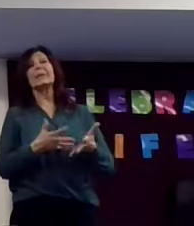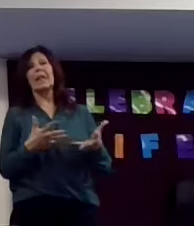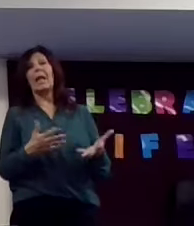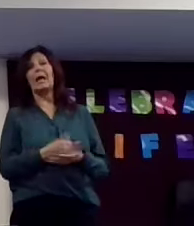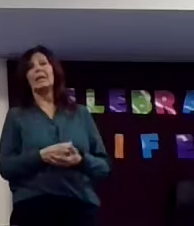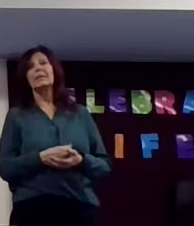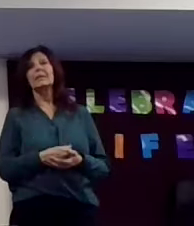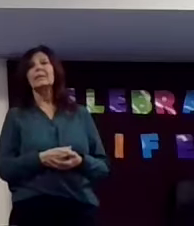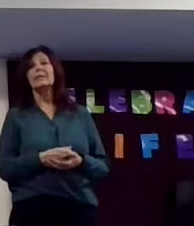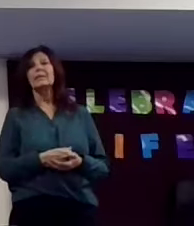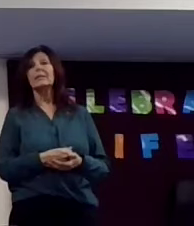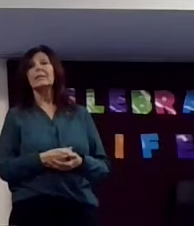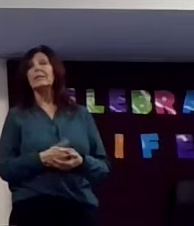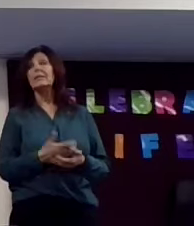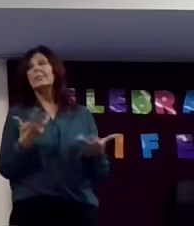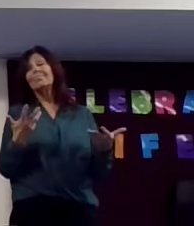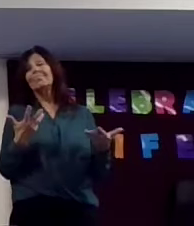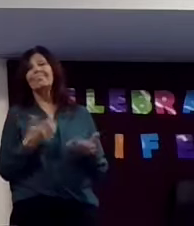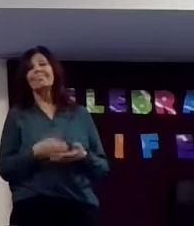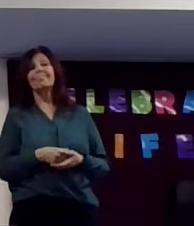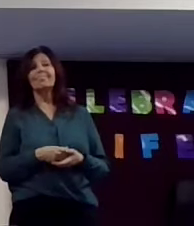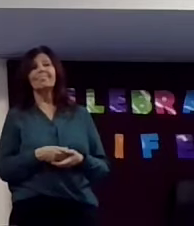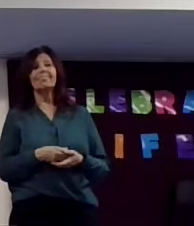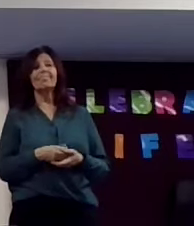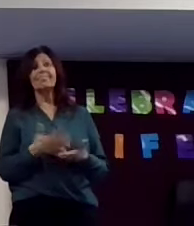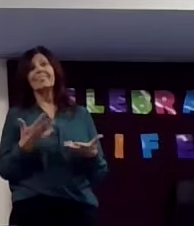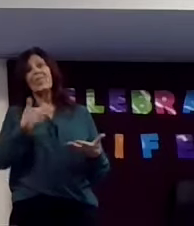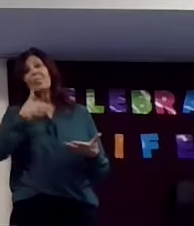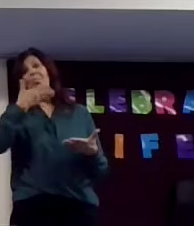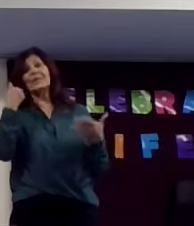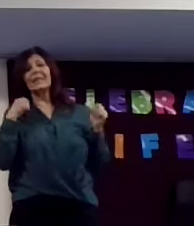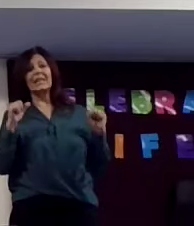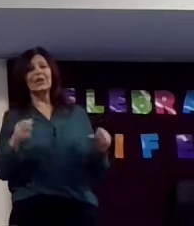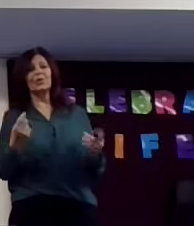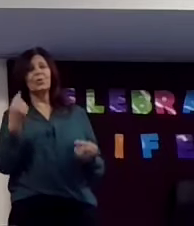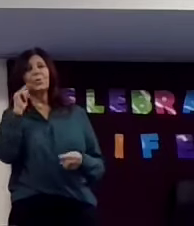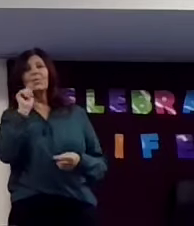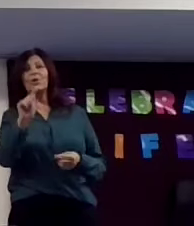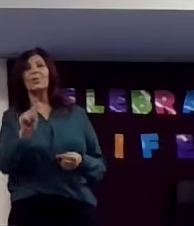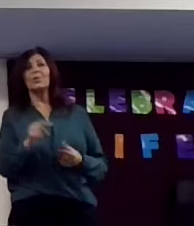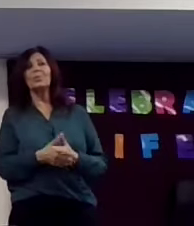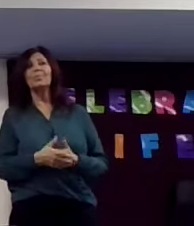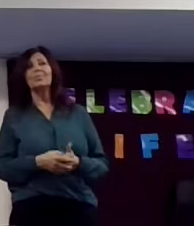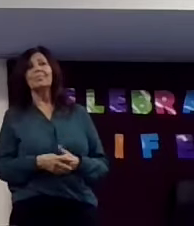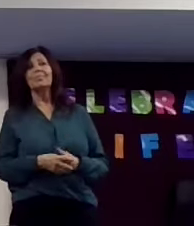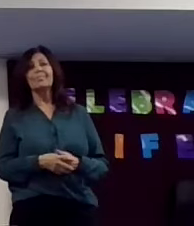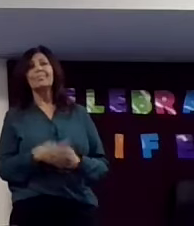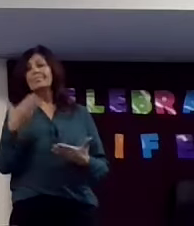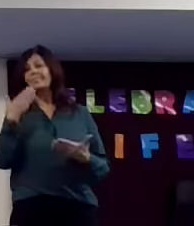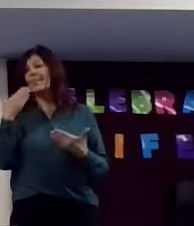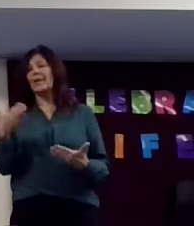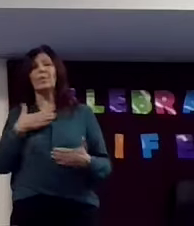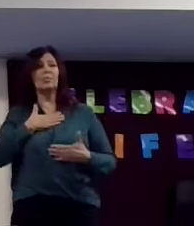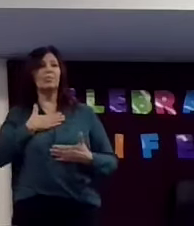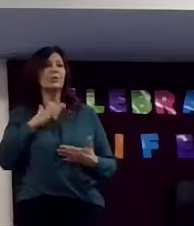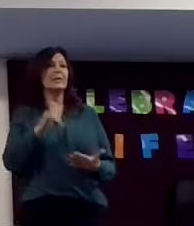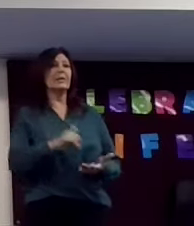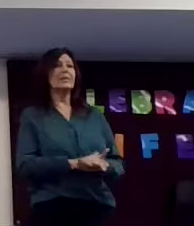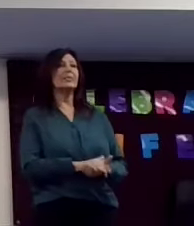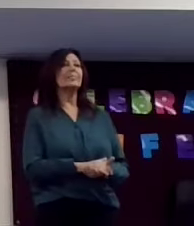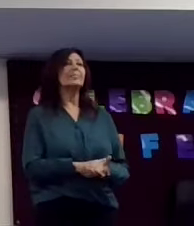lot. And I guess that's the best I could do for you with respect to that question. Thank you, I appreciate